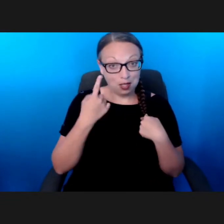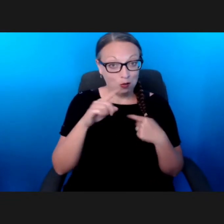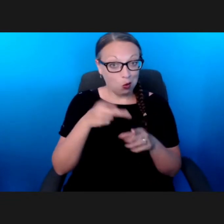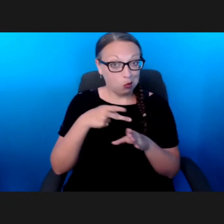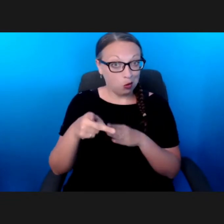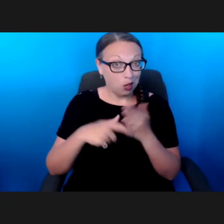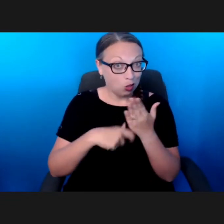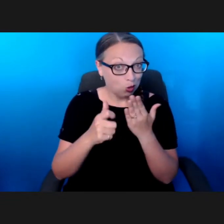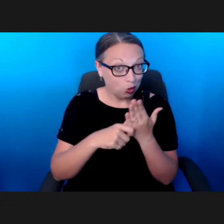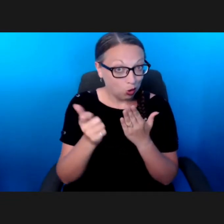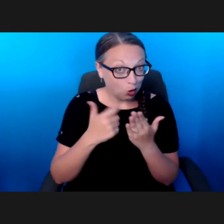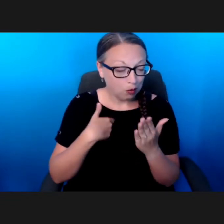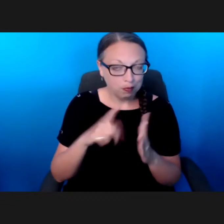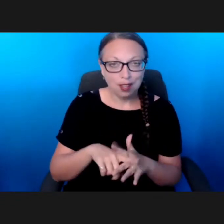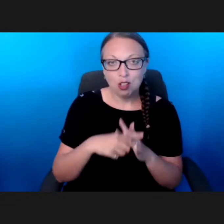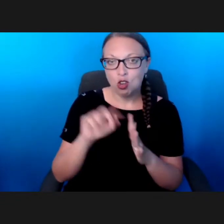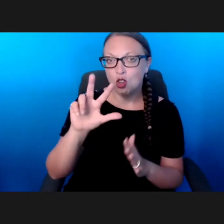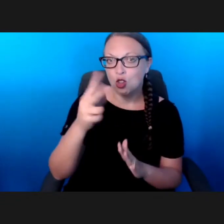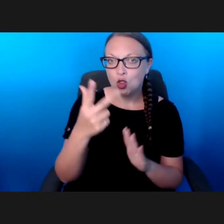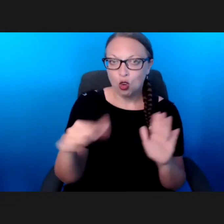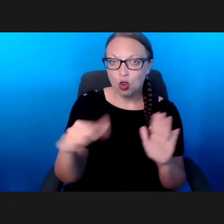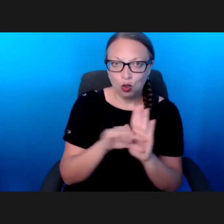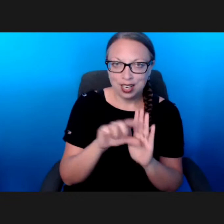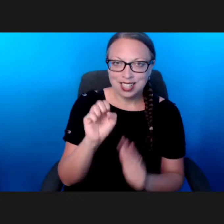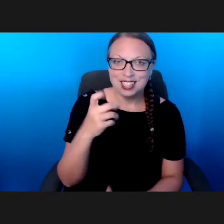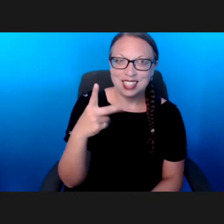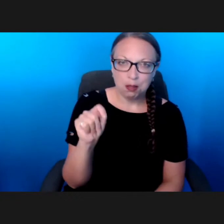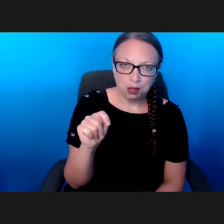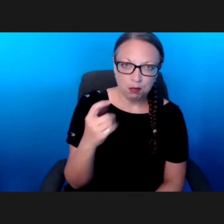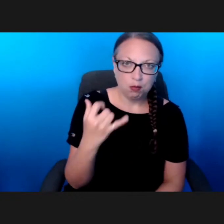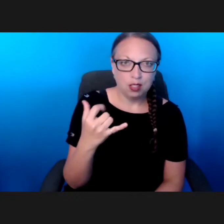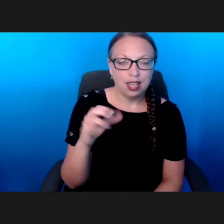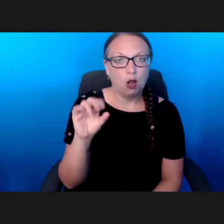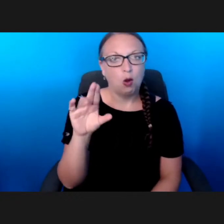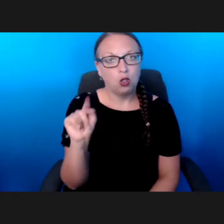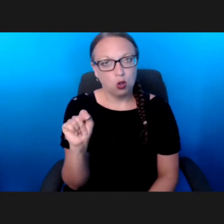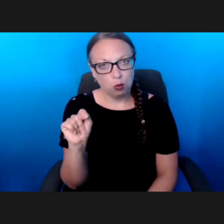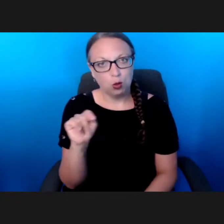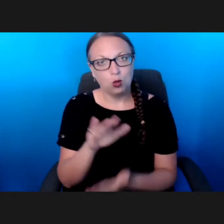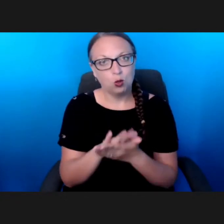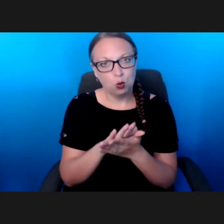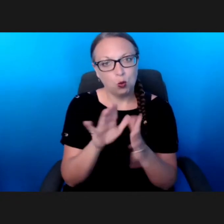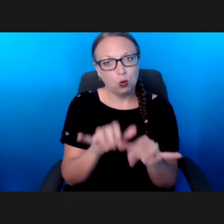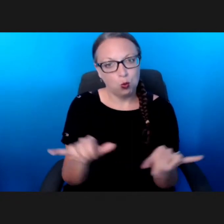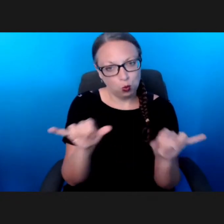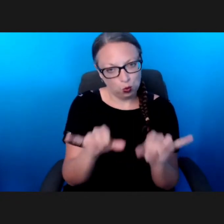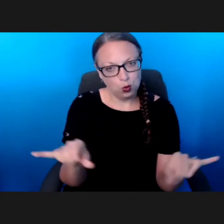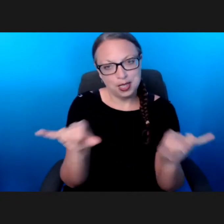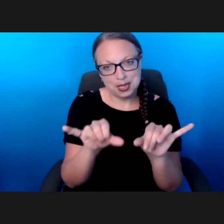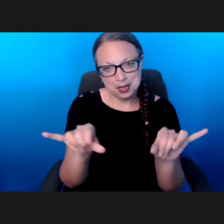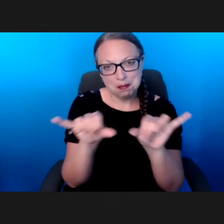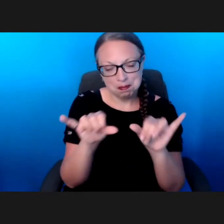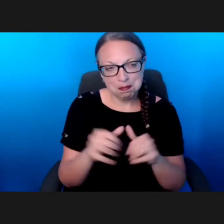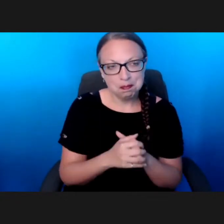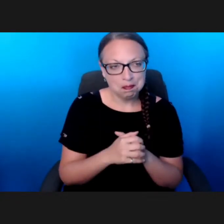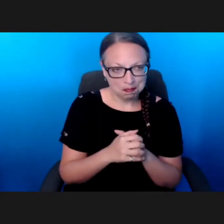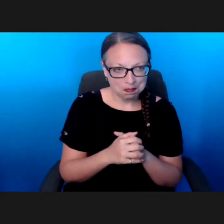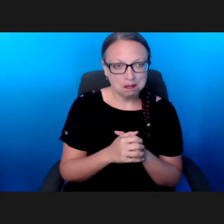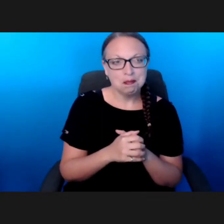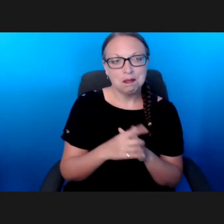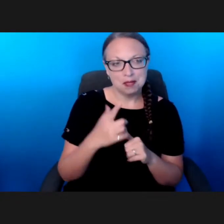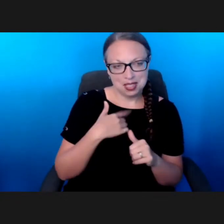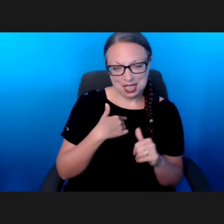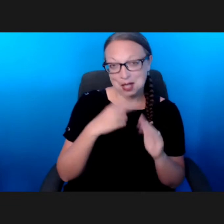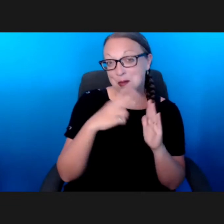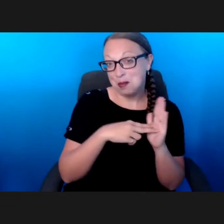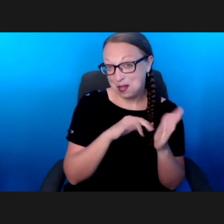begun 3rd grade in September. Now, in late October, school had settled into a focused routine. Okay, I've read